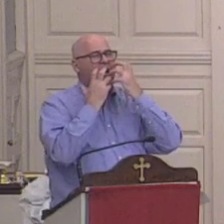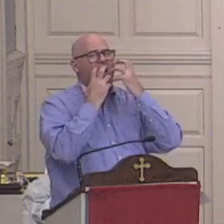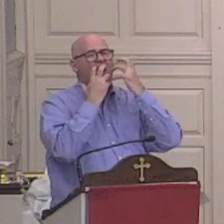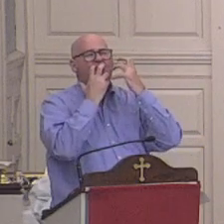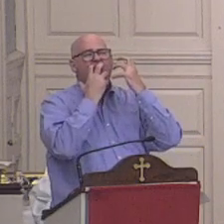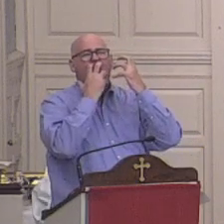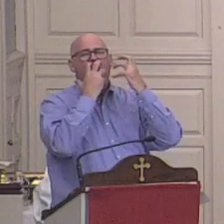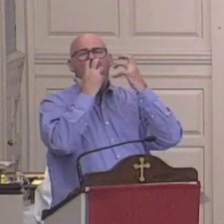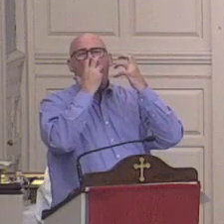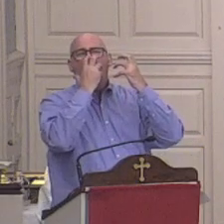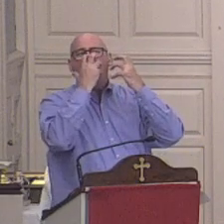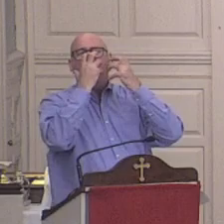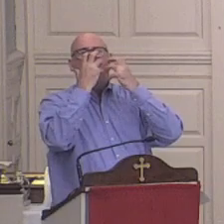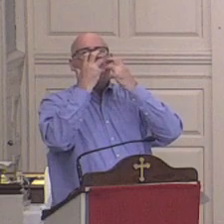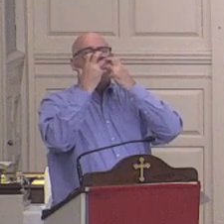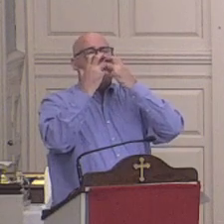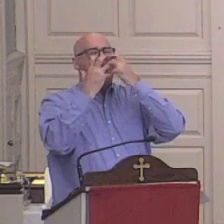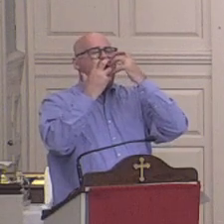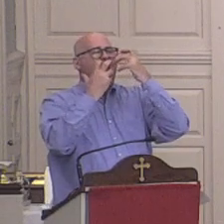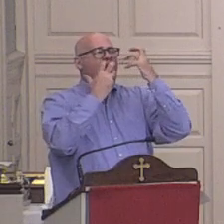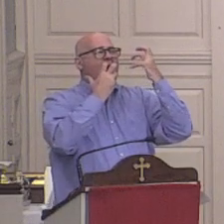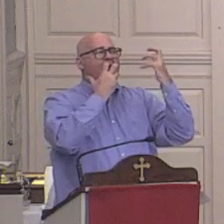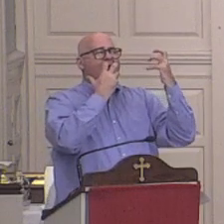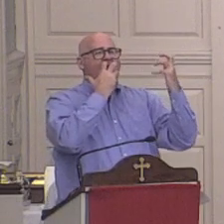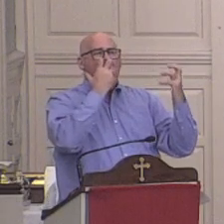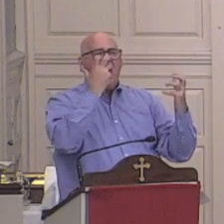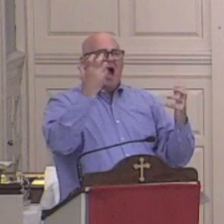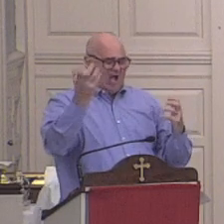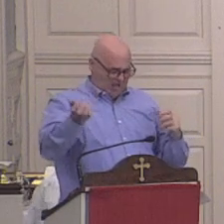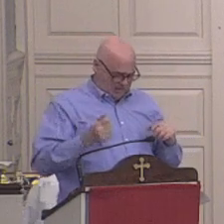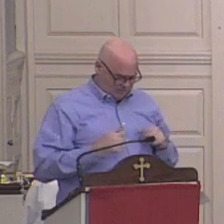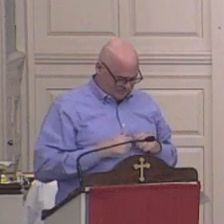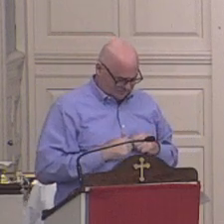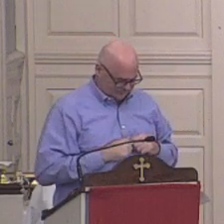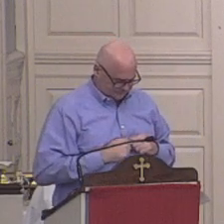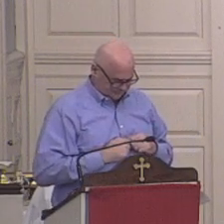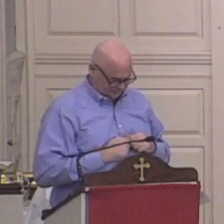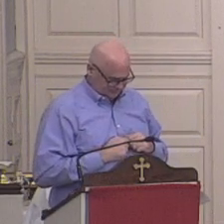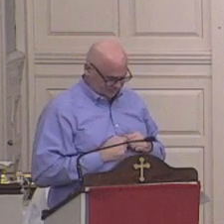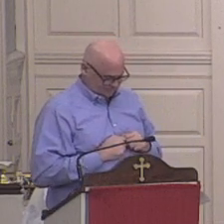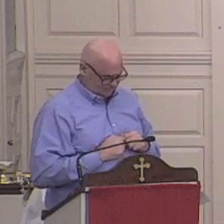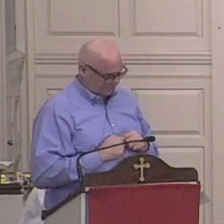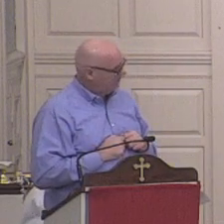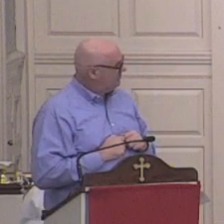And at 3 o'clock, Jesus cried out in a loud voice,